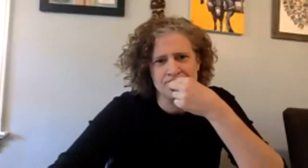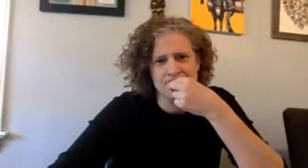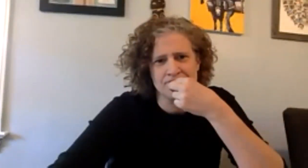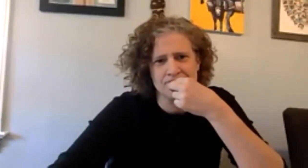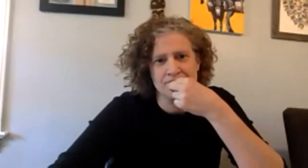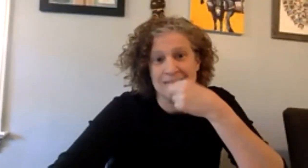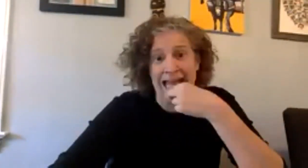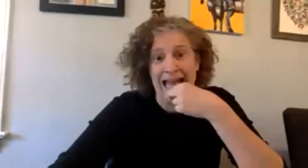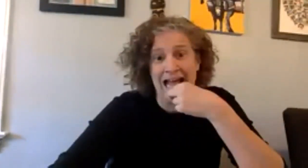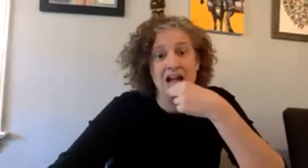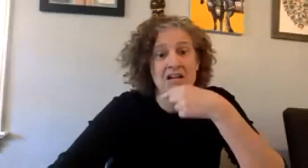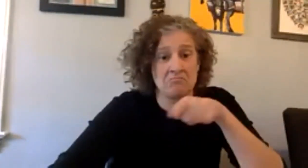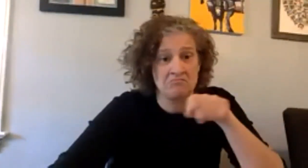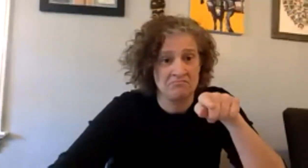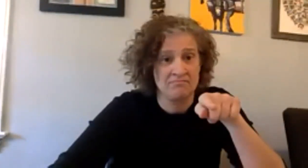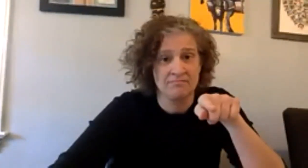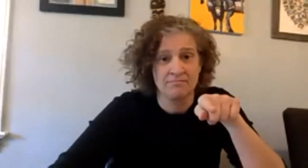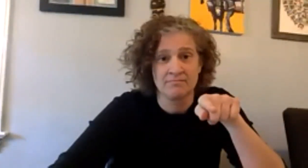Okay.